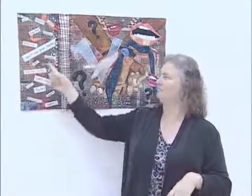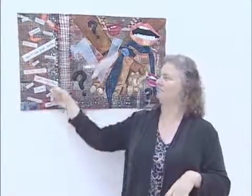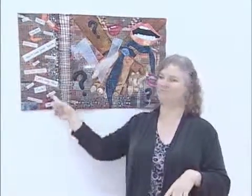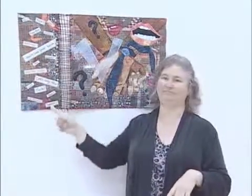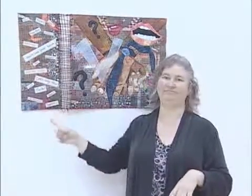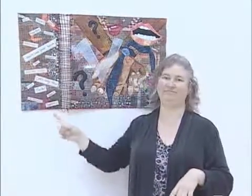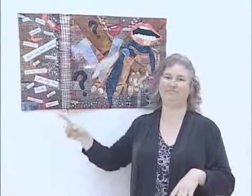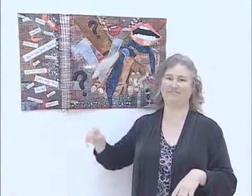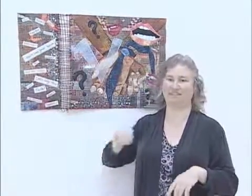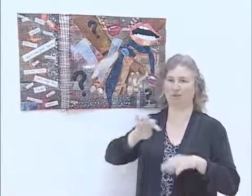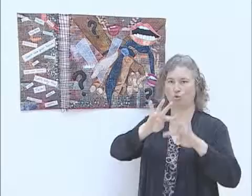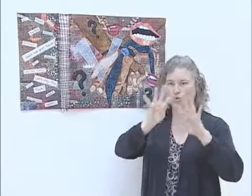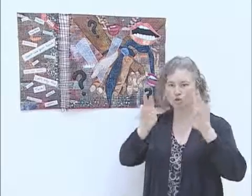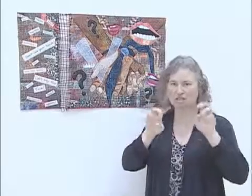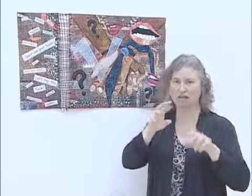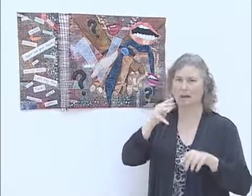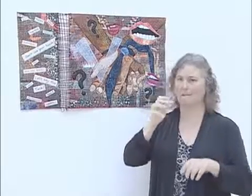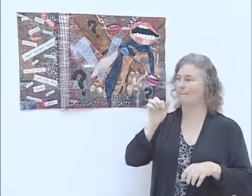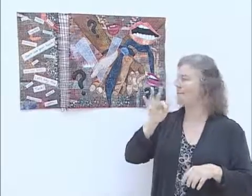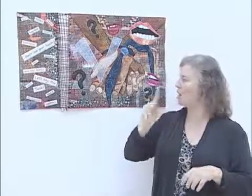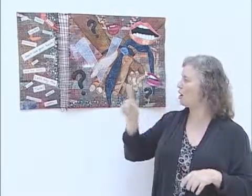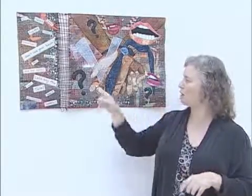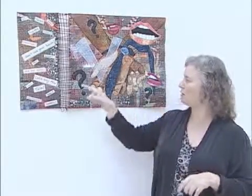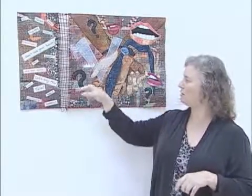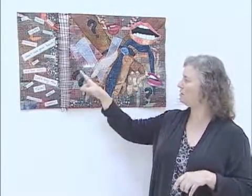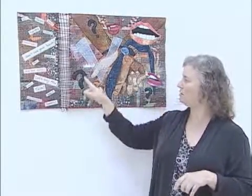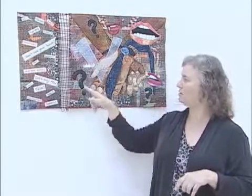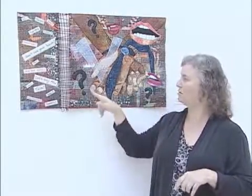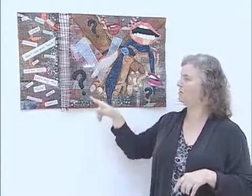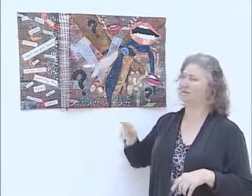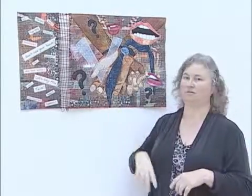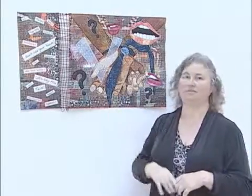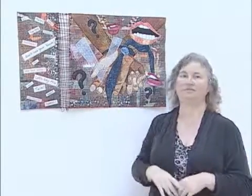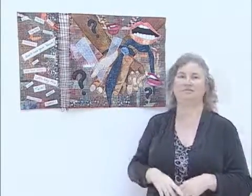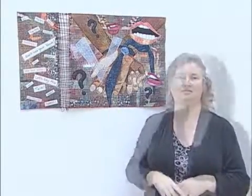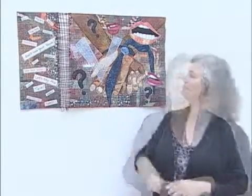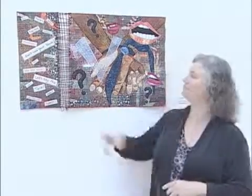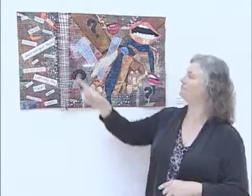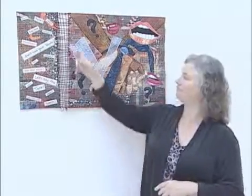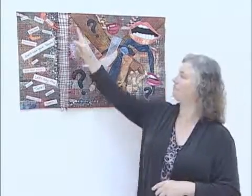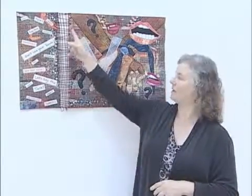that we get over here written down. The question marks show that we don't really understand what's going on.